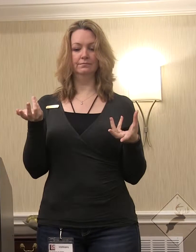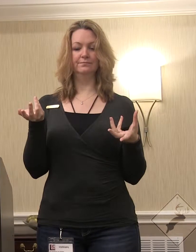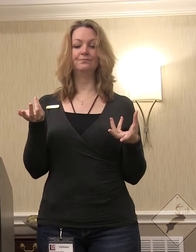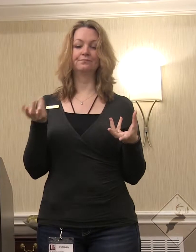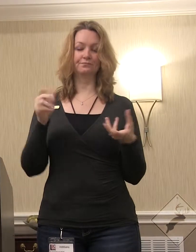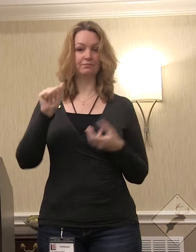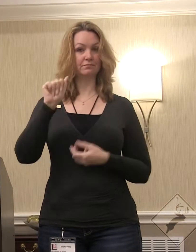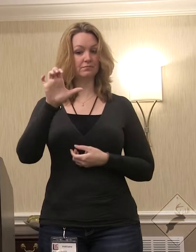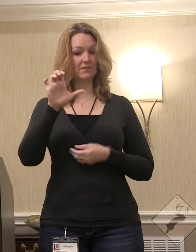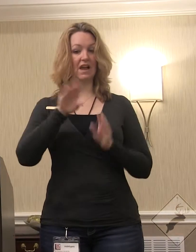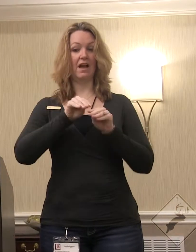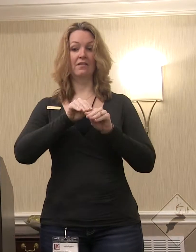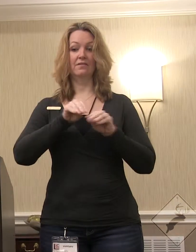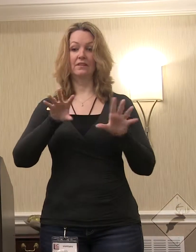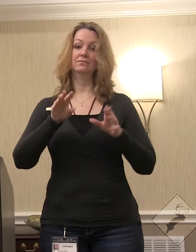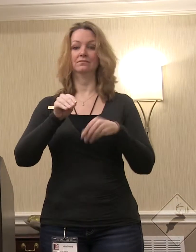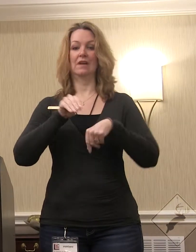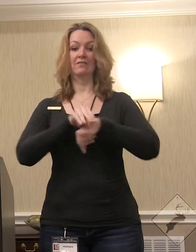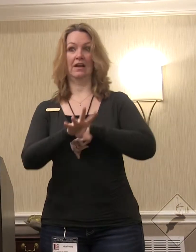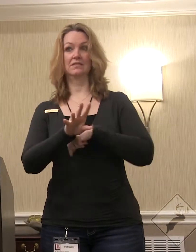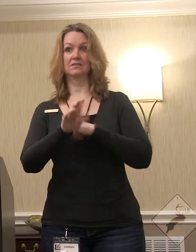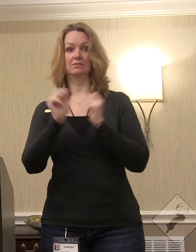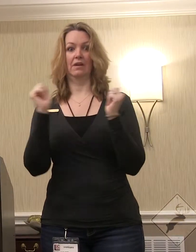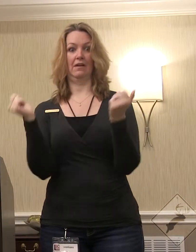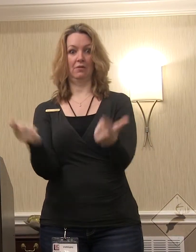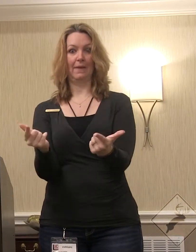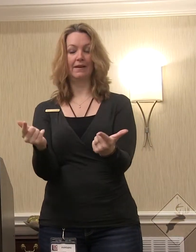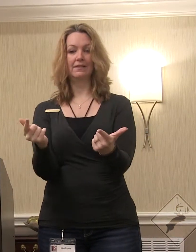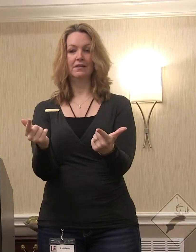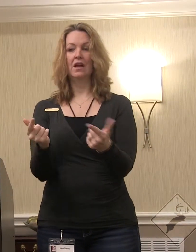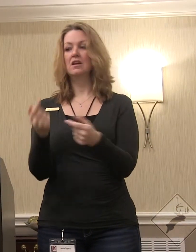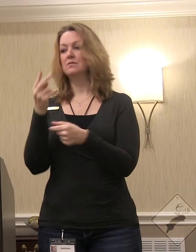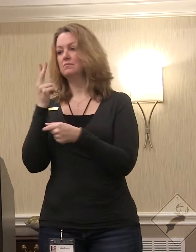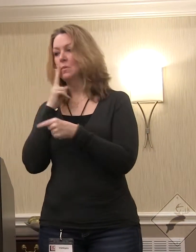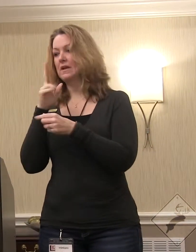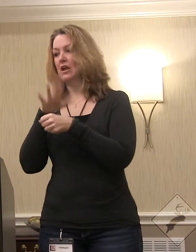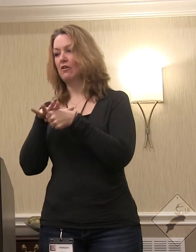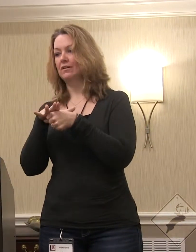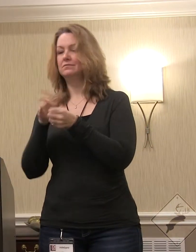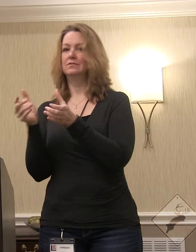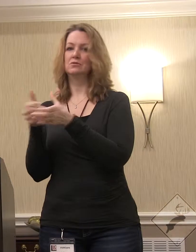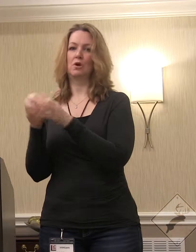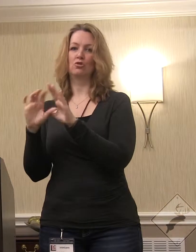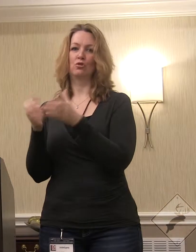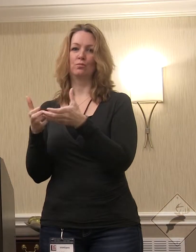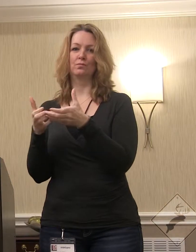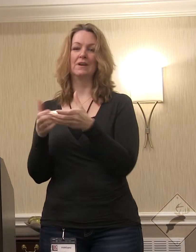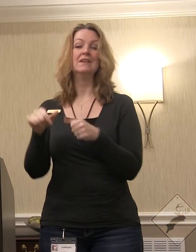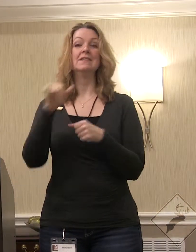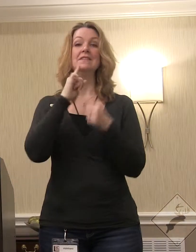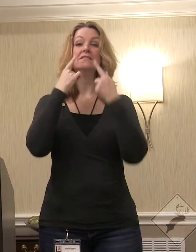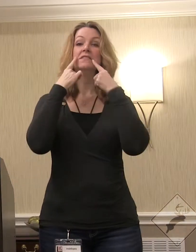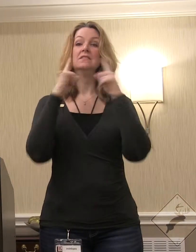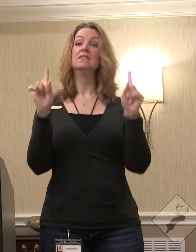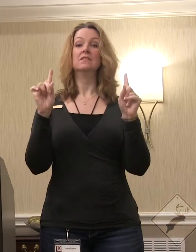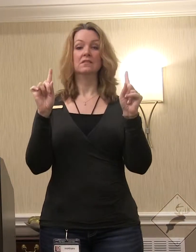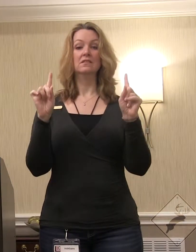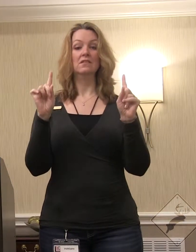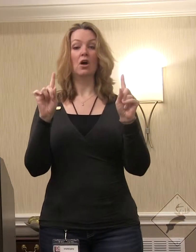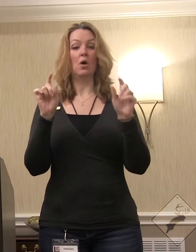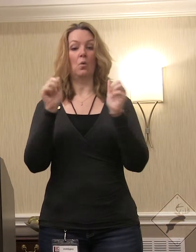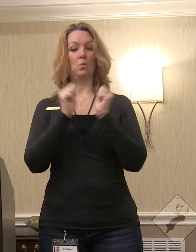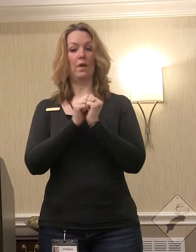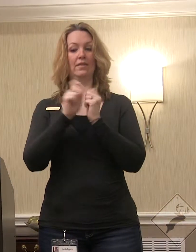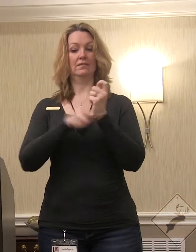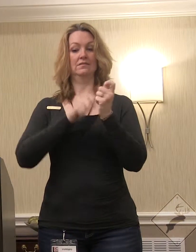air conditioning affects the general population, the smoking area, not so much. Is it achievable within constraints?